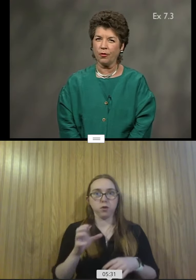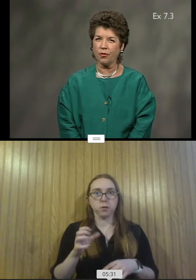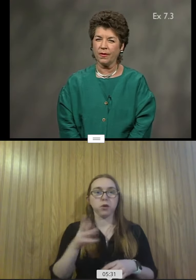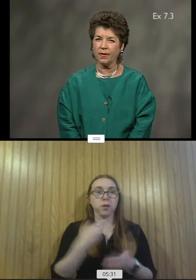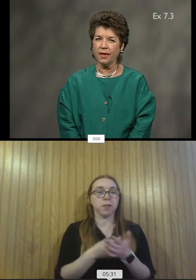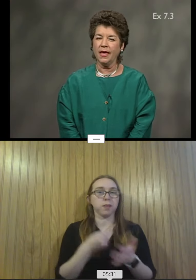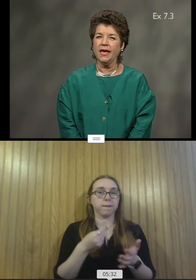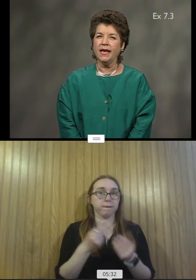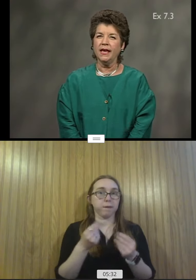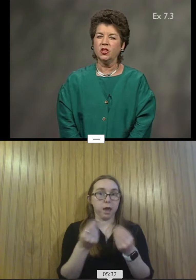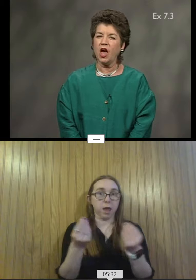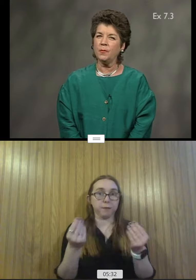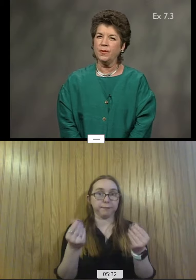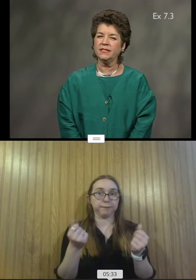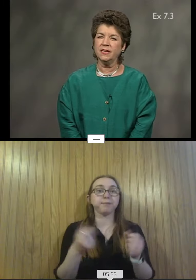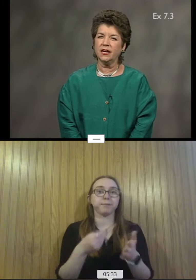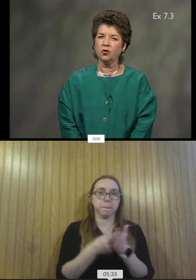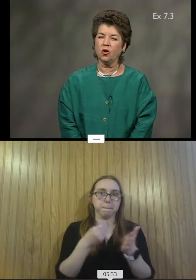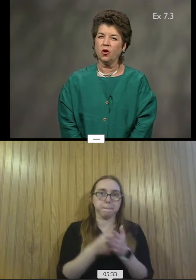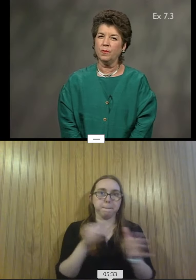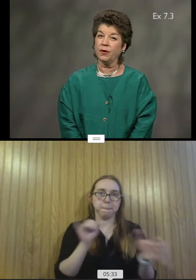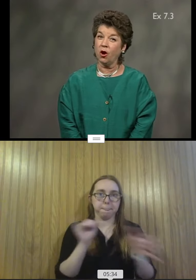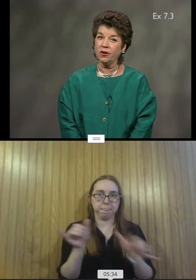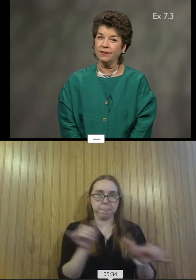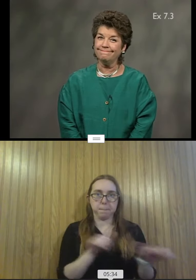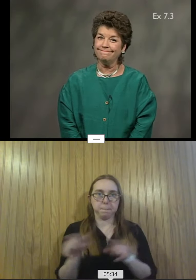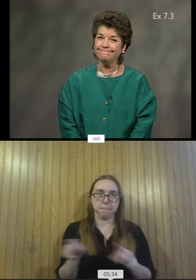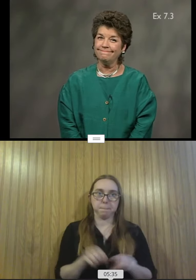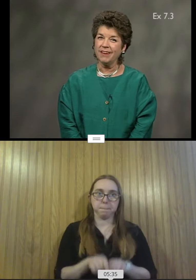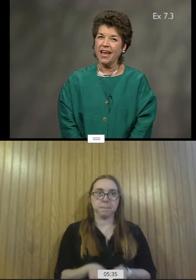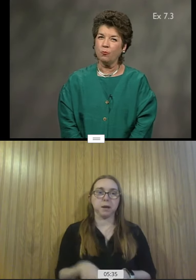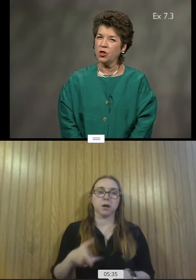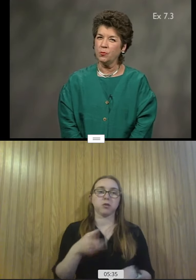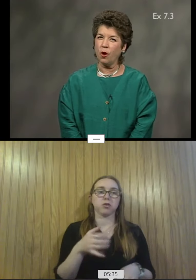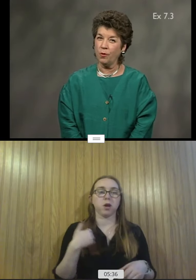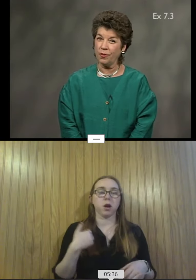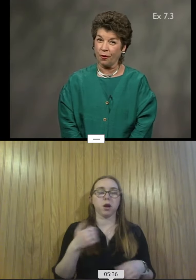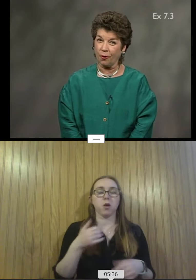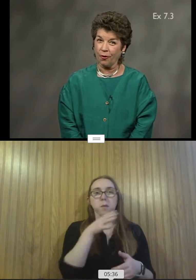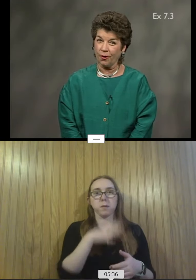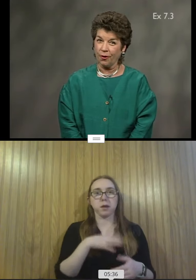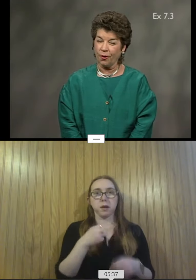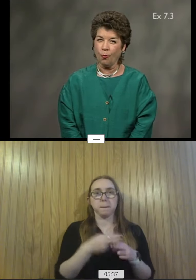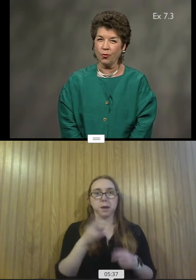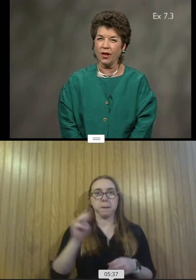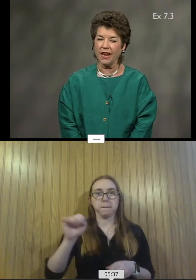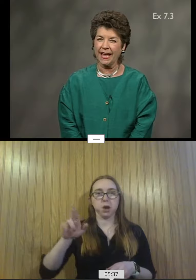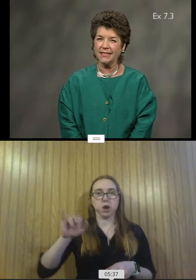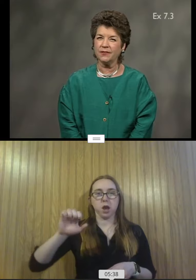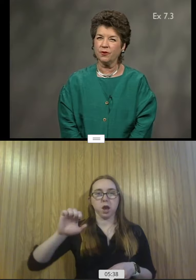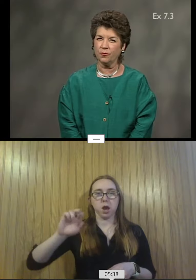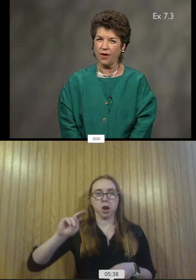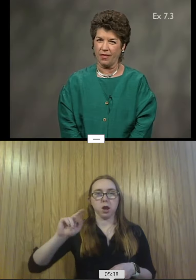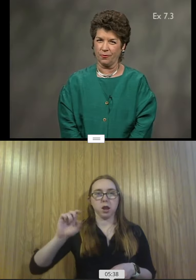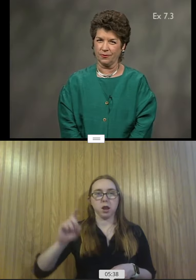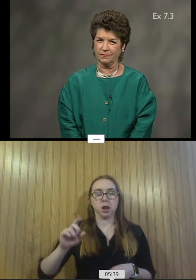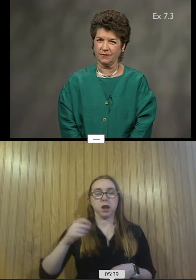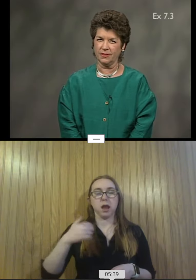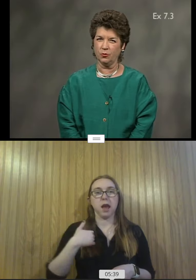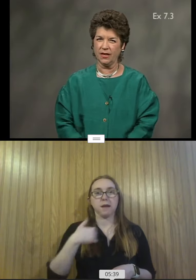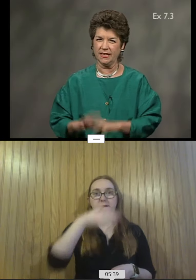wealth. John picked a young girl called Mary Arden, and what she brought with her were the lands of her